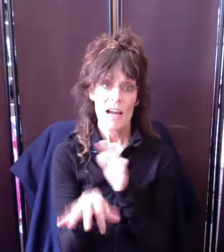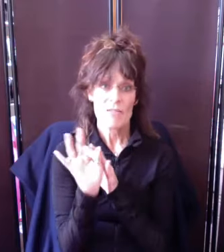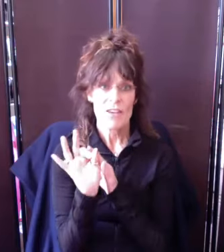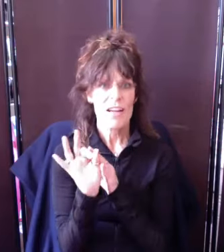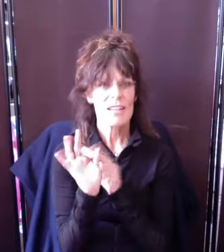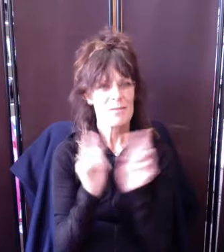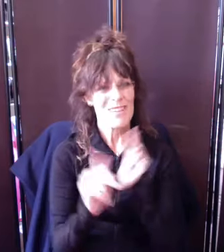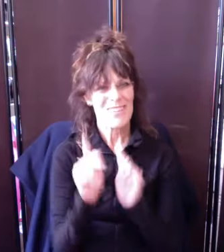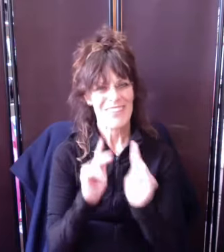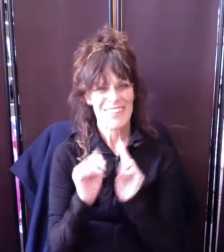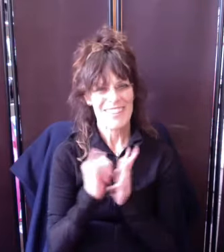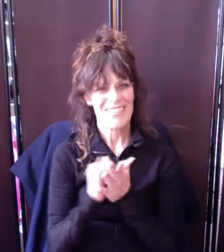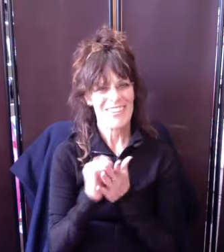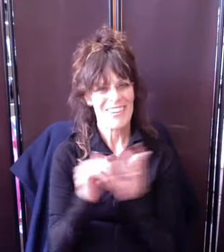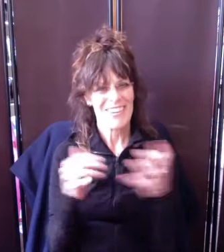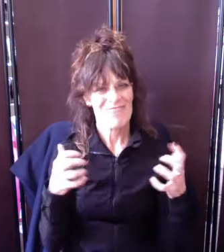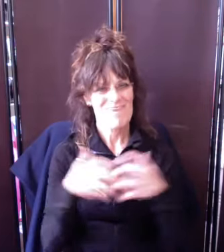and then,